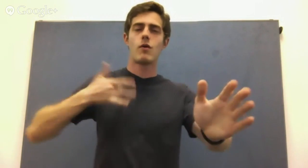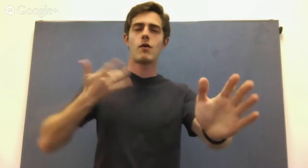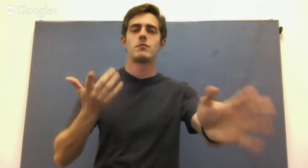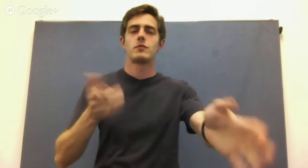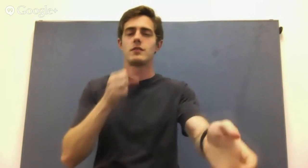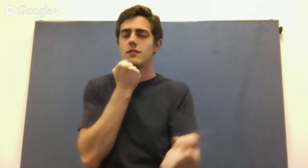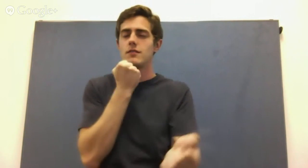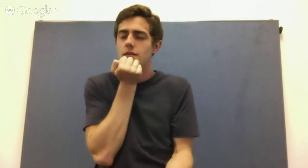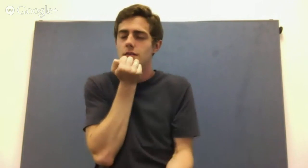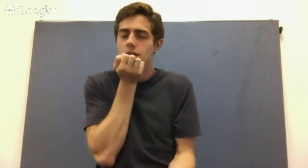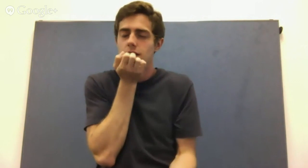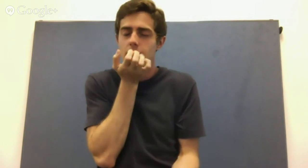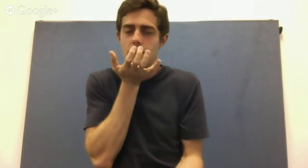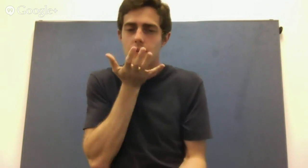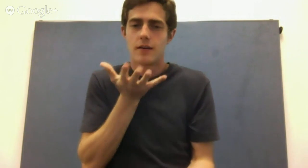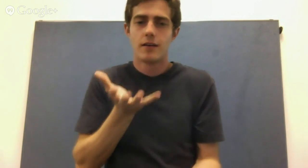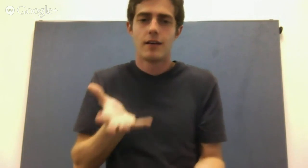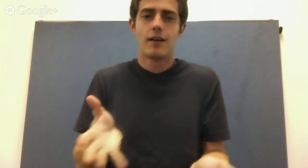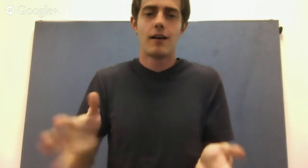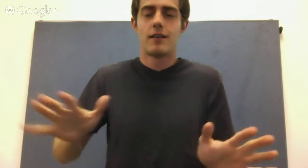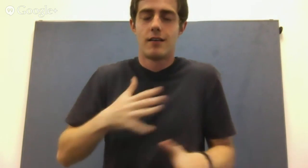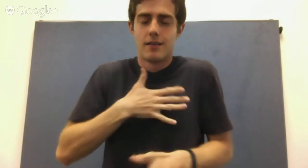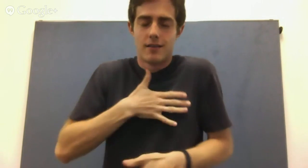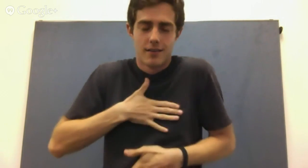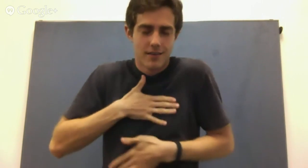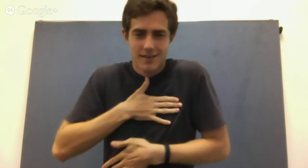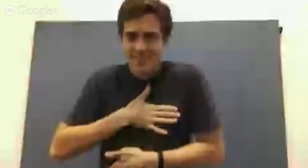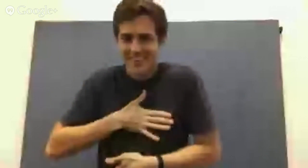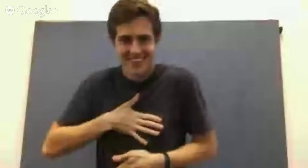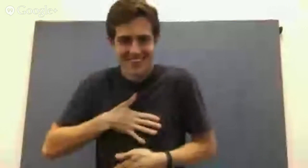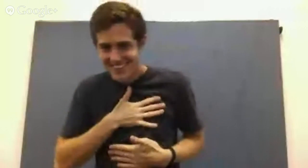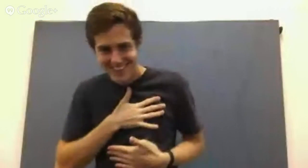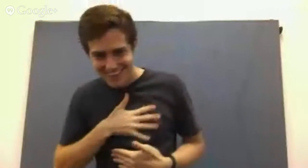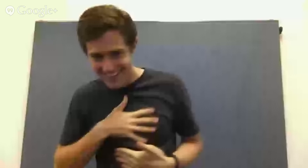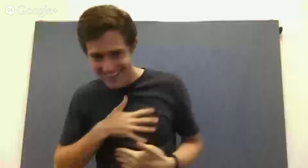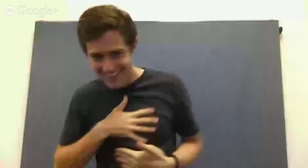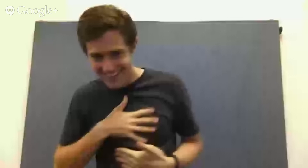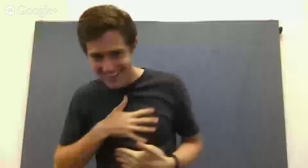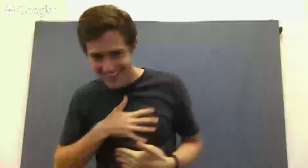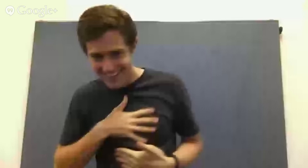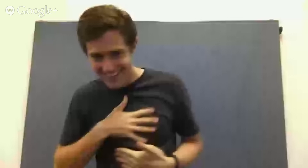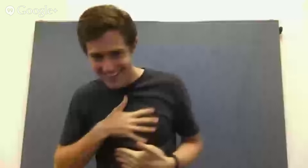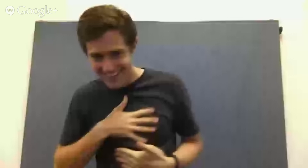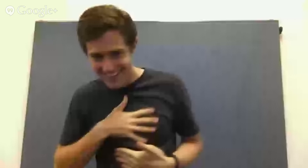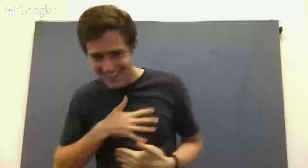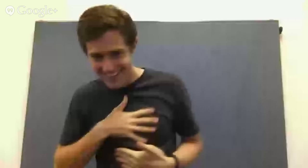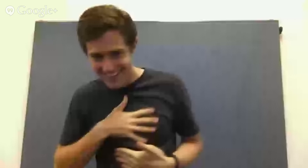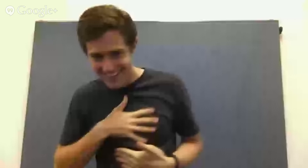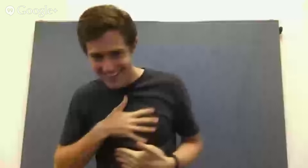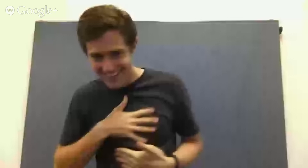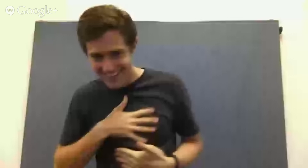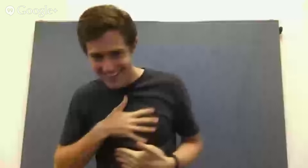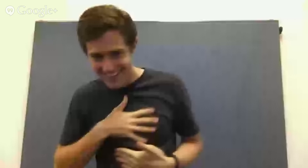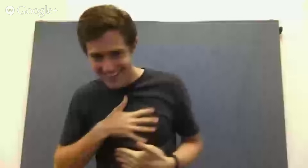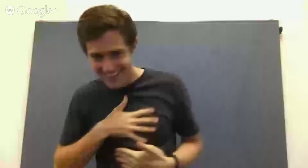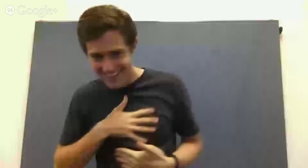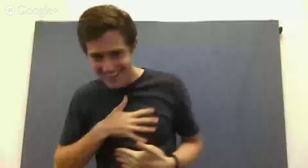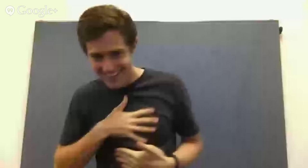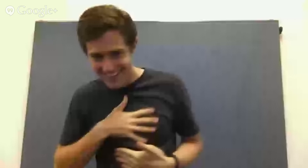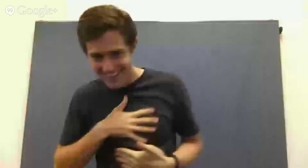warm today. Hey, red signs. I haven't